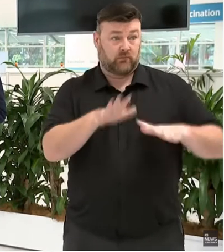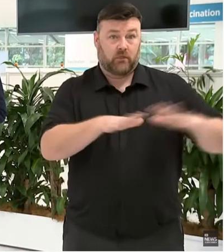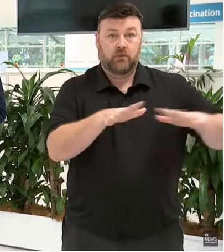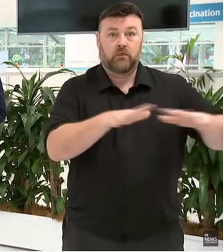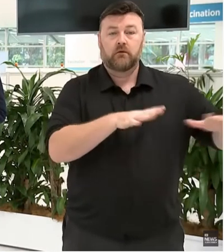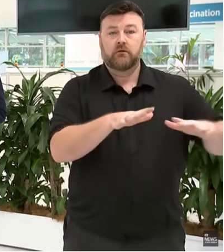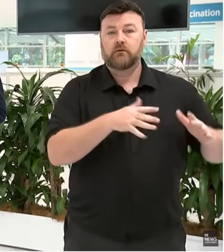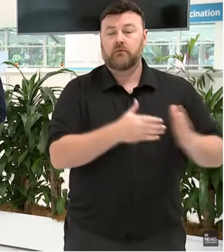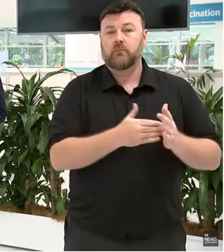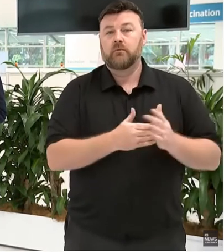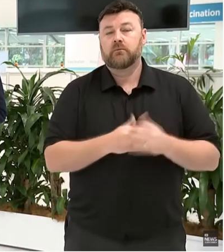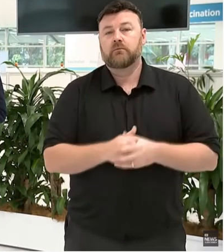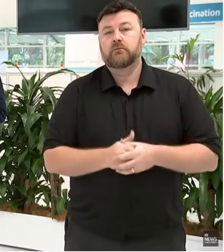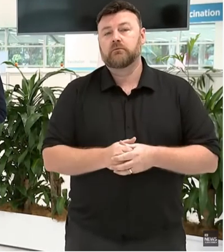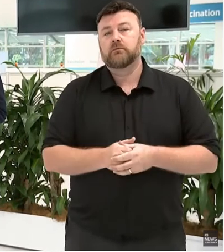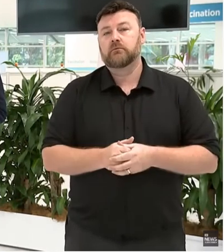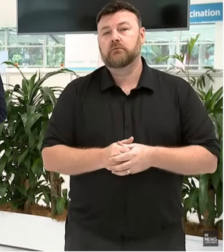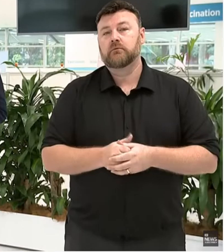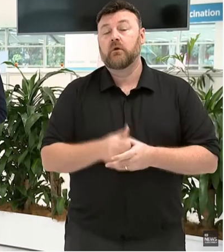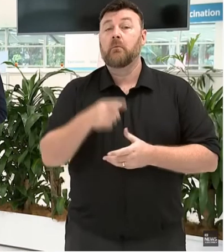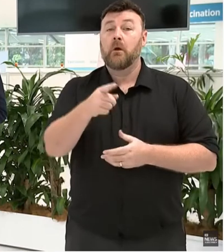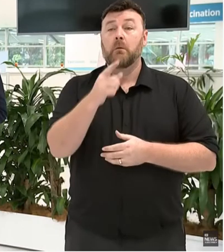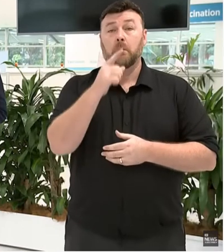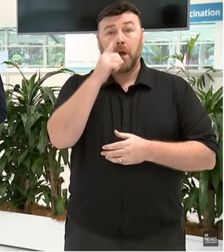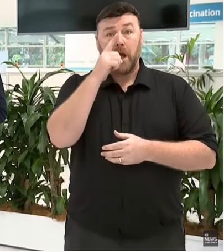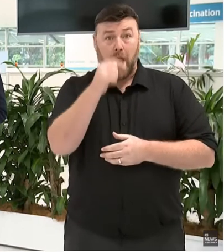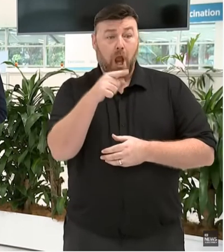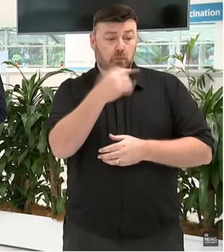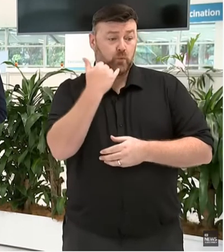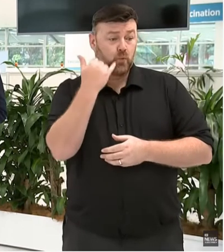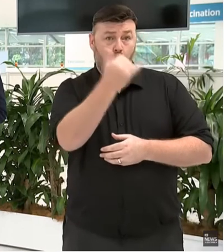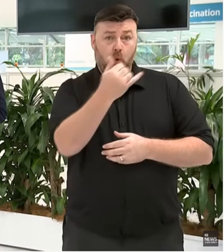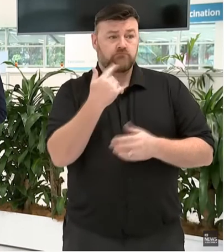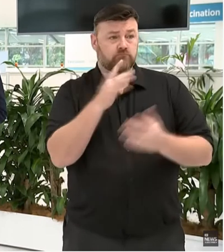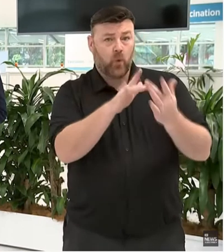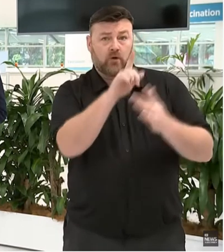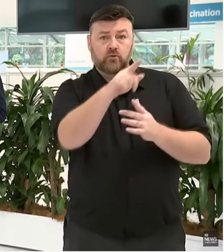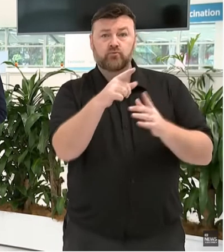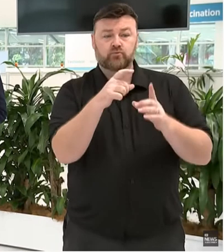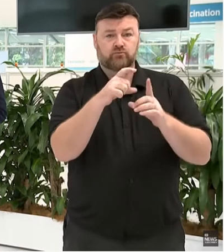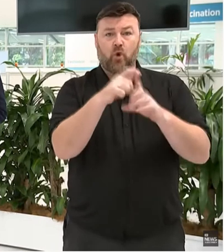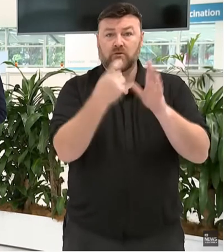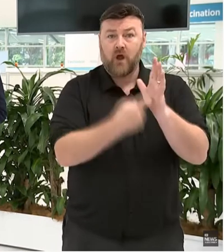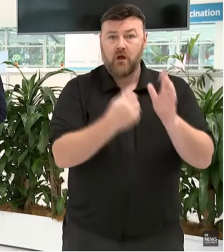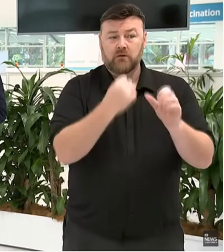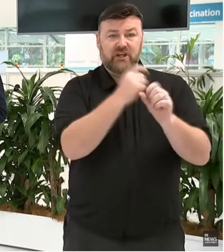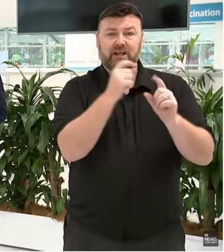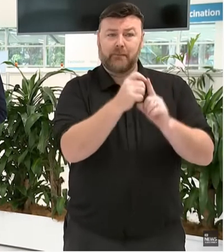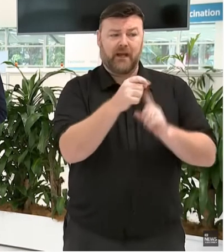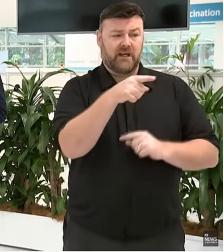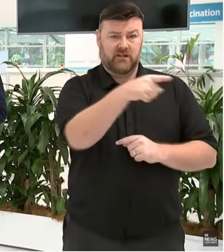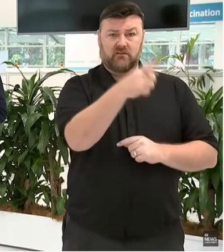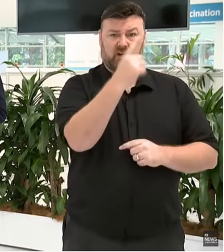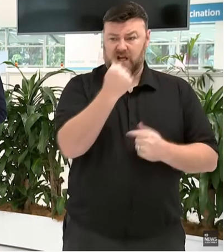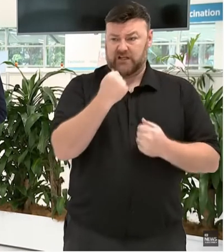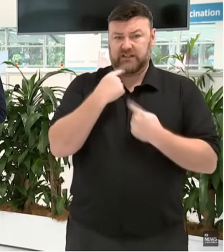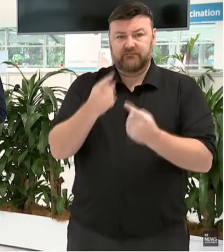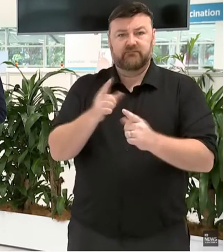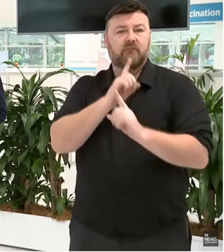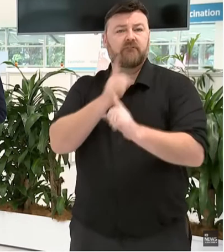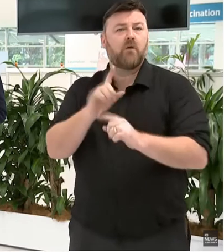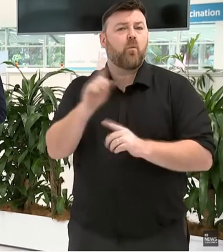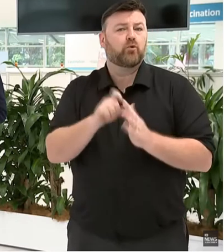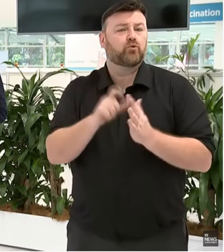contact with you. Of course, you can actually talk to your GP. Your GP also has the power and capacity to advise you on